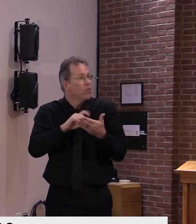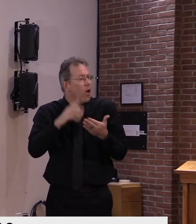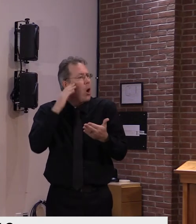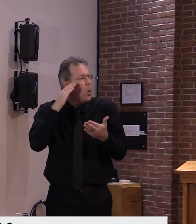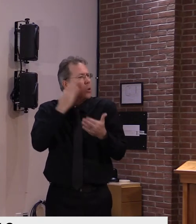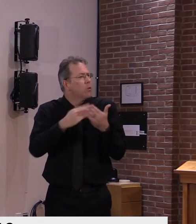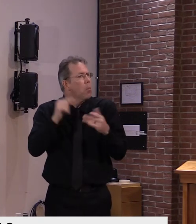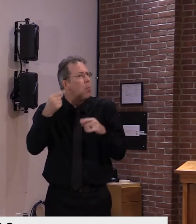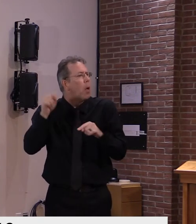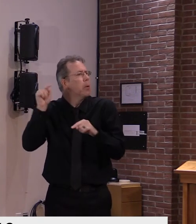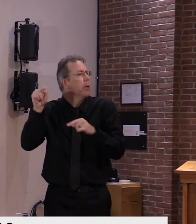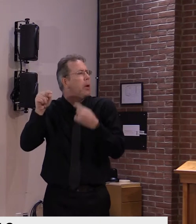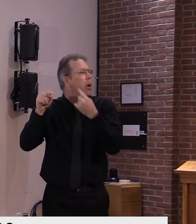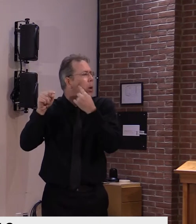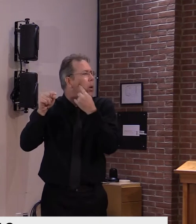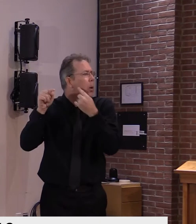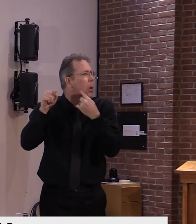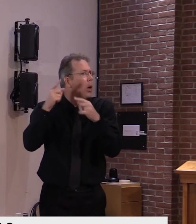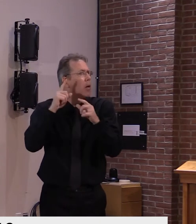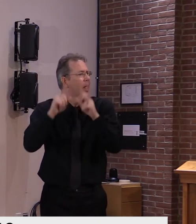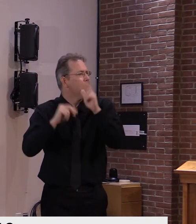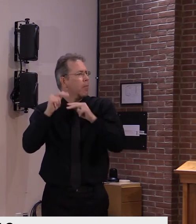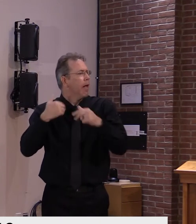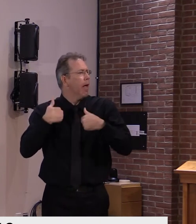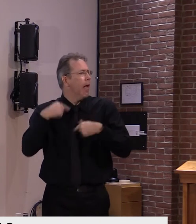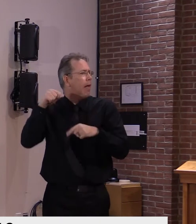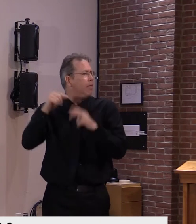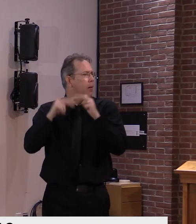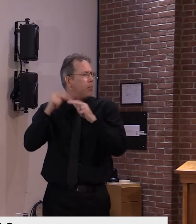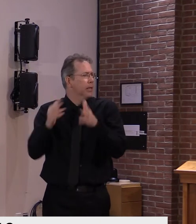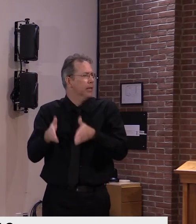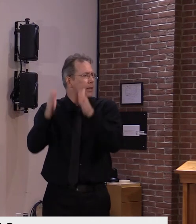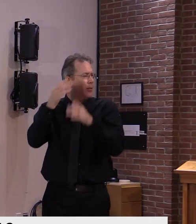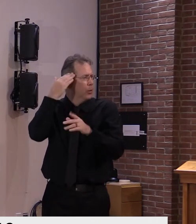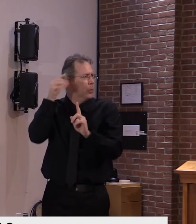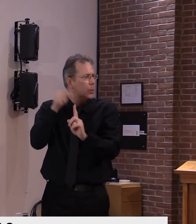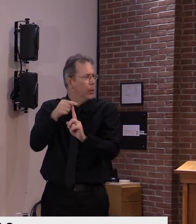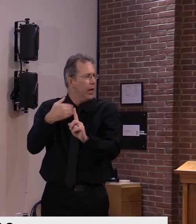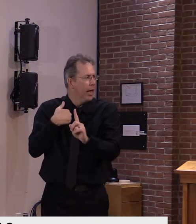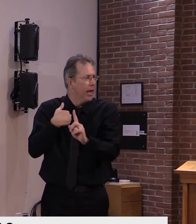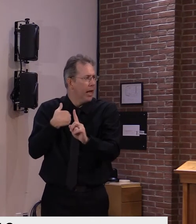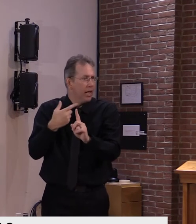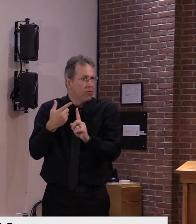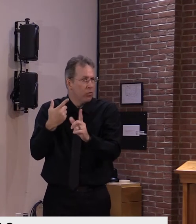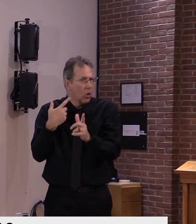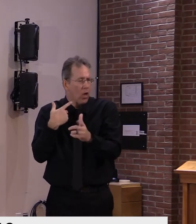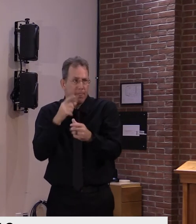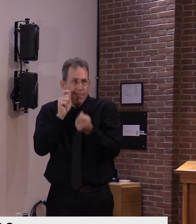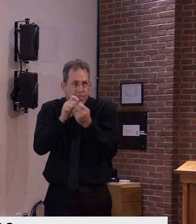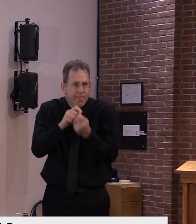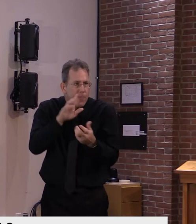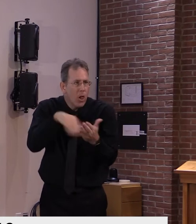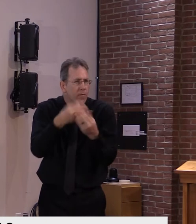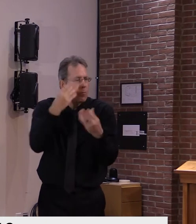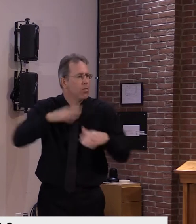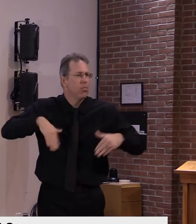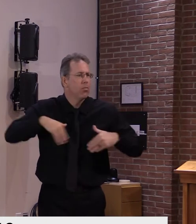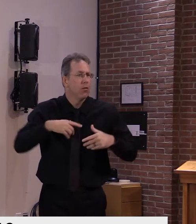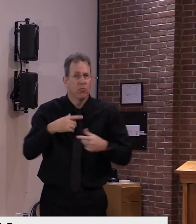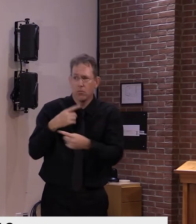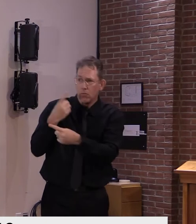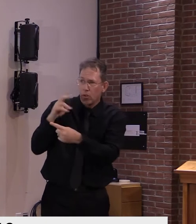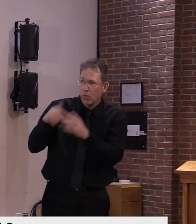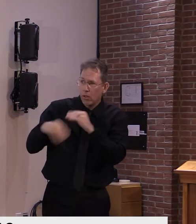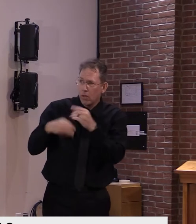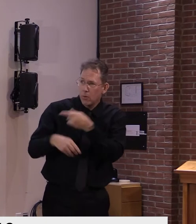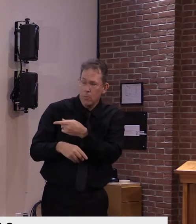facility that you just talked about. But Dr. Levine? Thank you. And I don't have an update for the last day